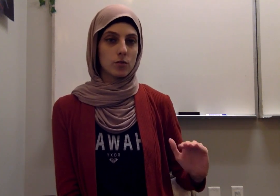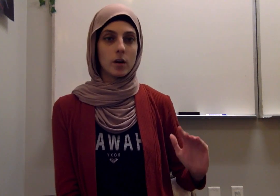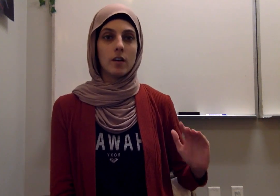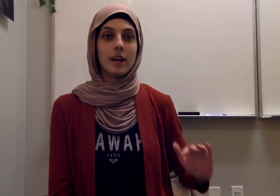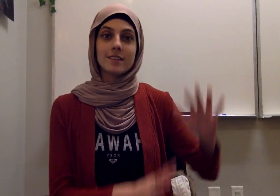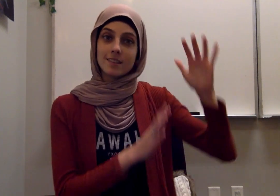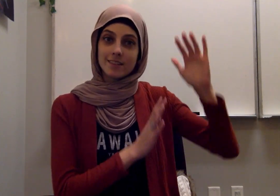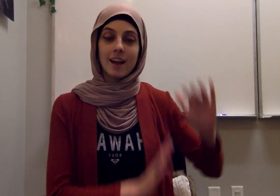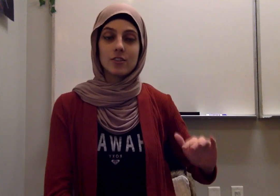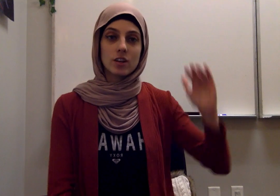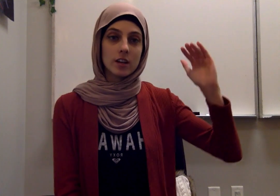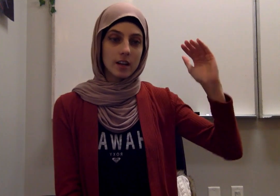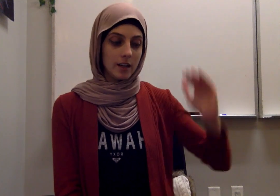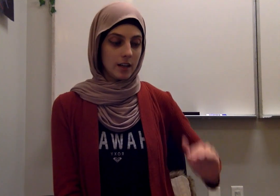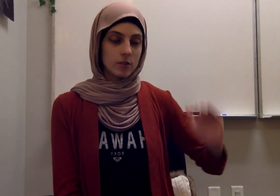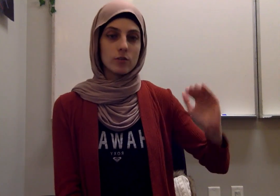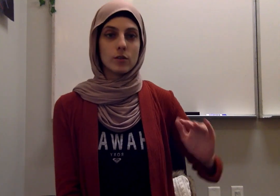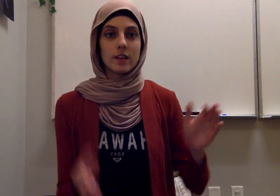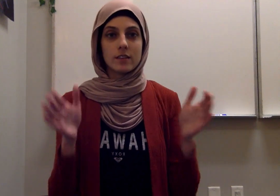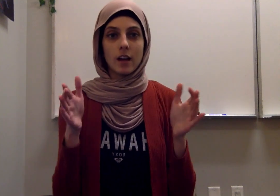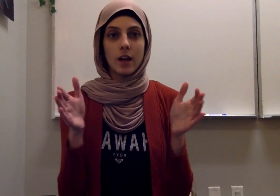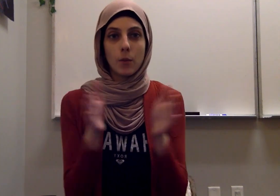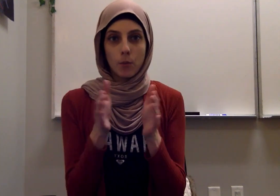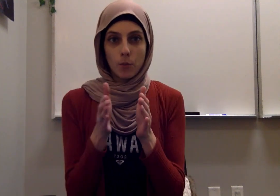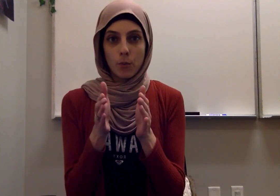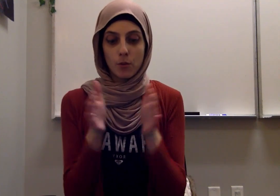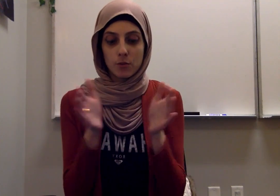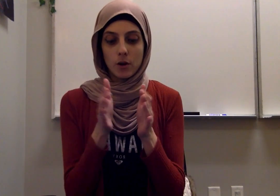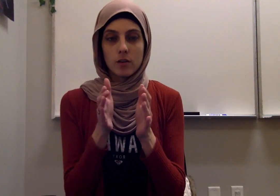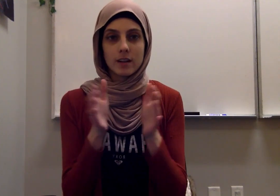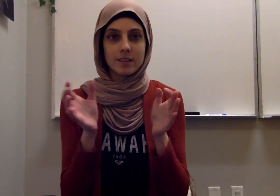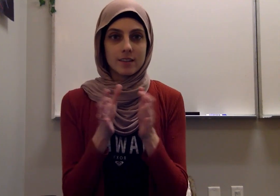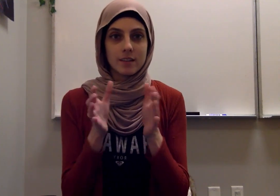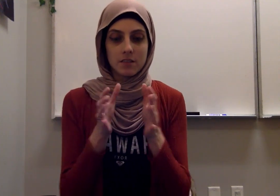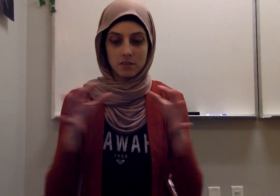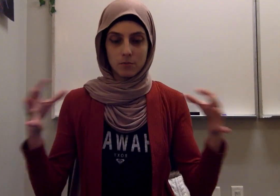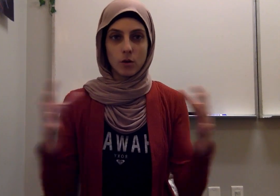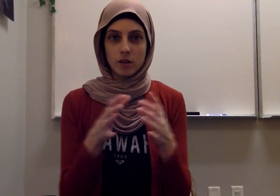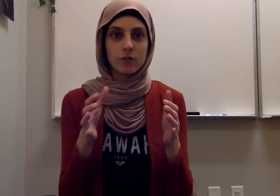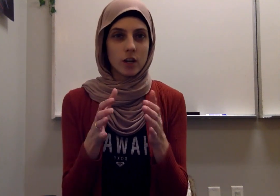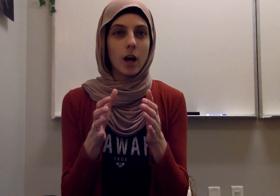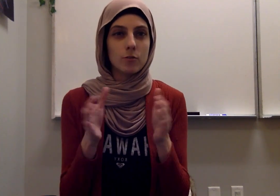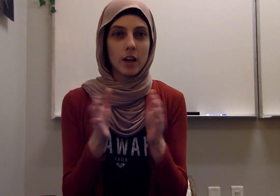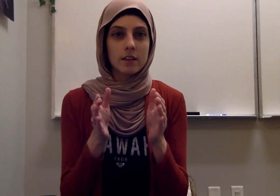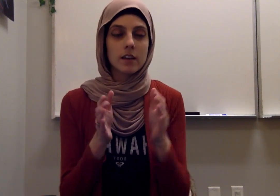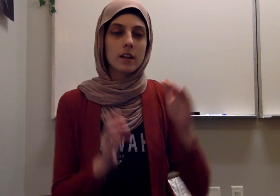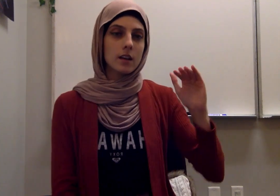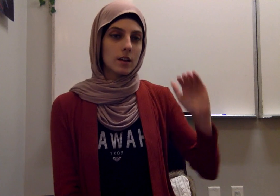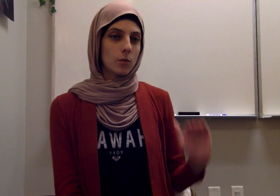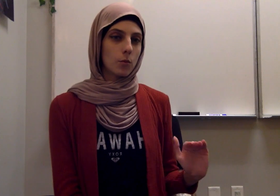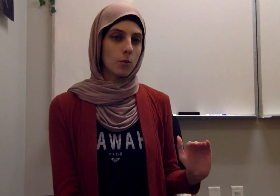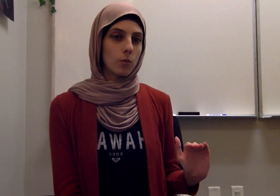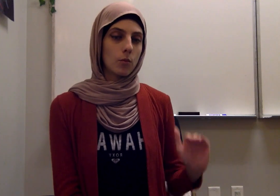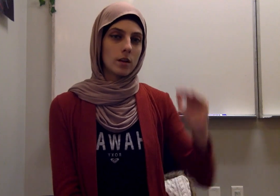Small as in stature, you do this, not small, because this is more for an object.